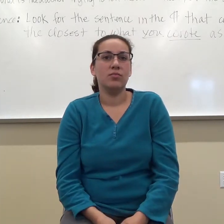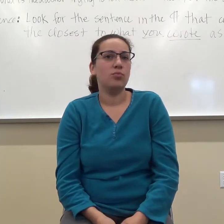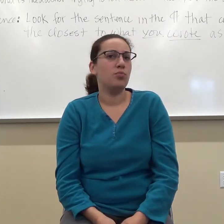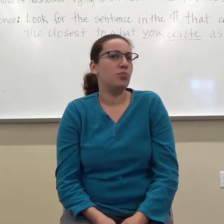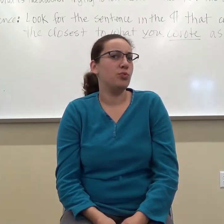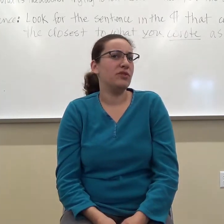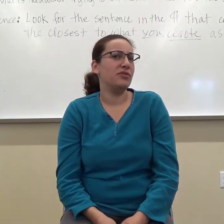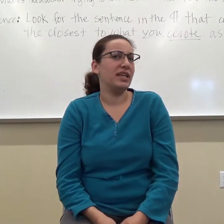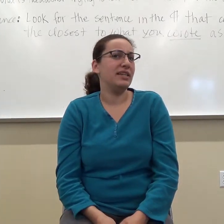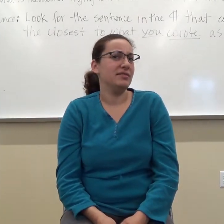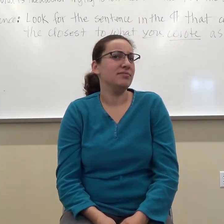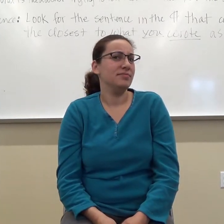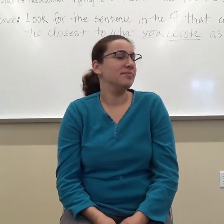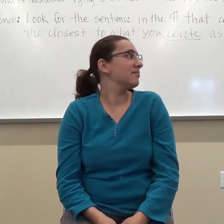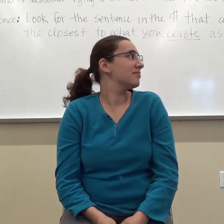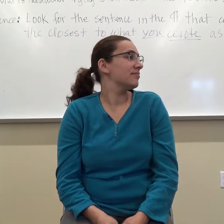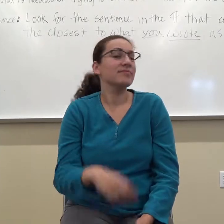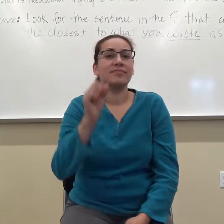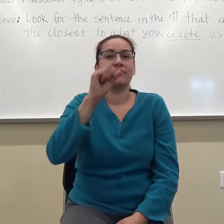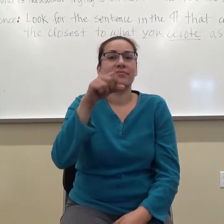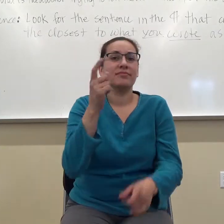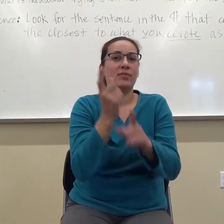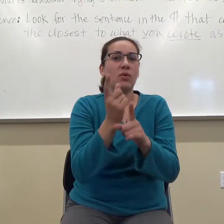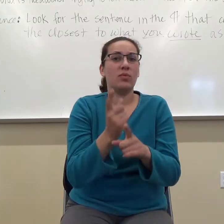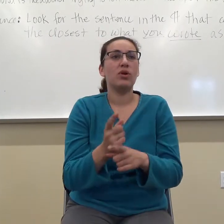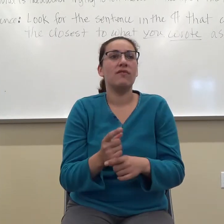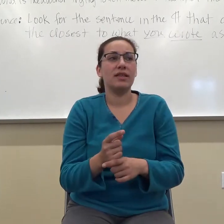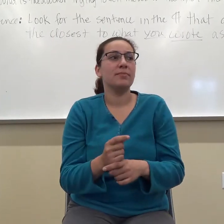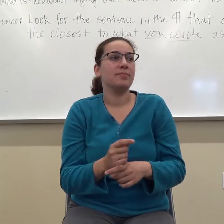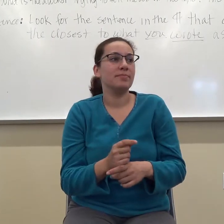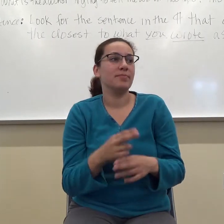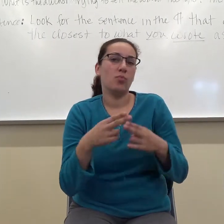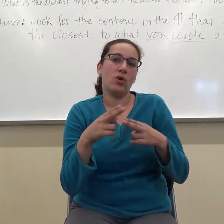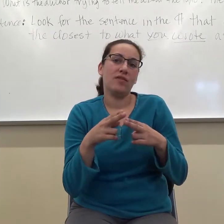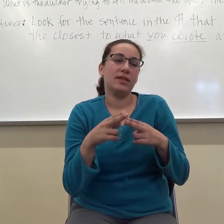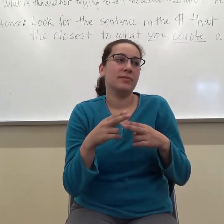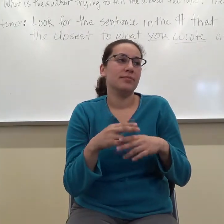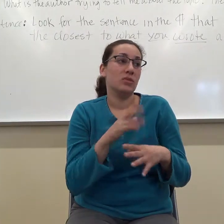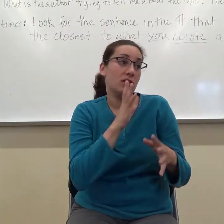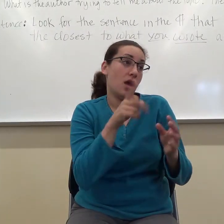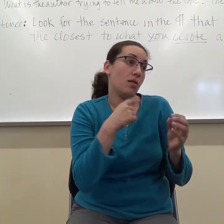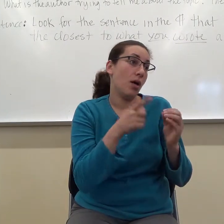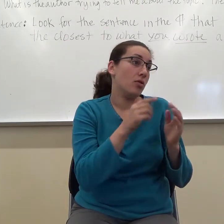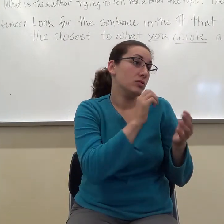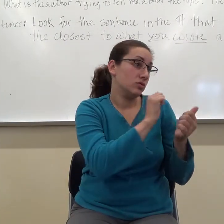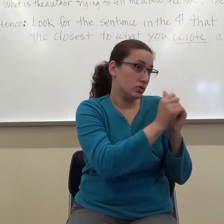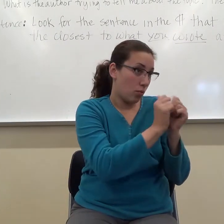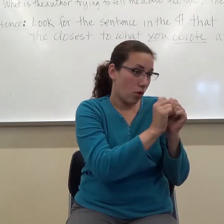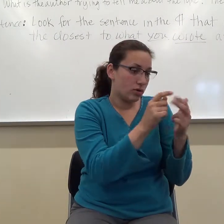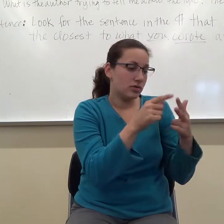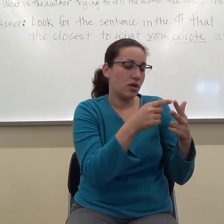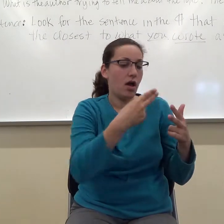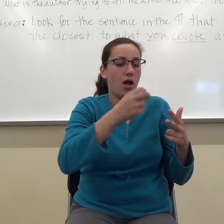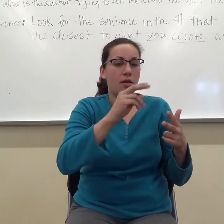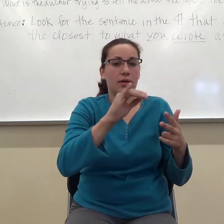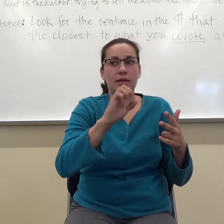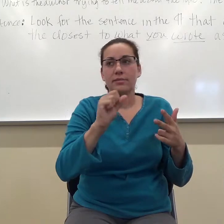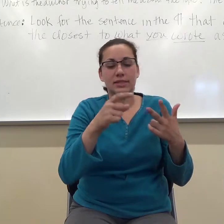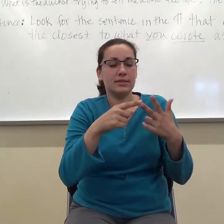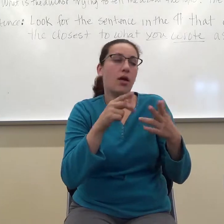families. Briefly. Yeah, so the things they talk about are sports, hobbies, professional problems, but